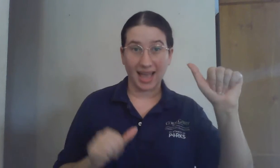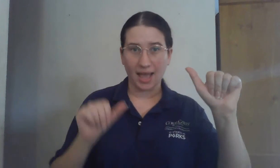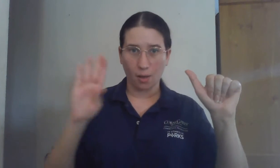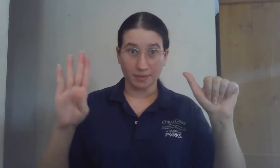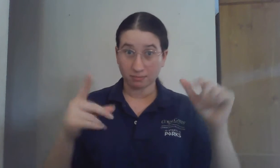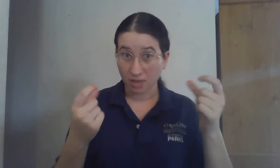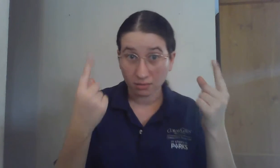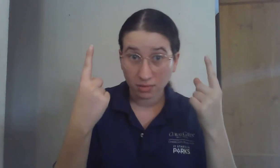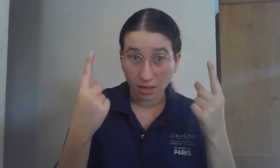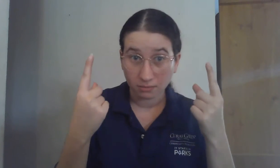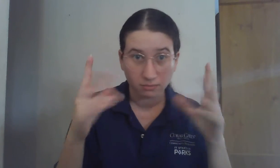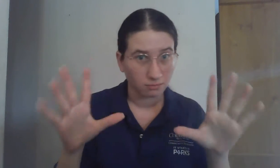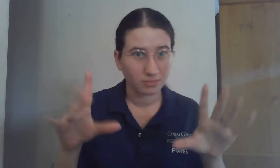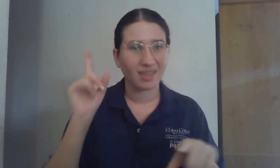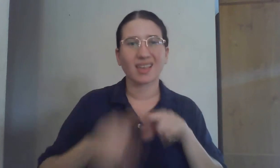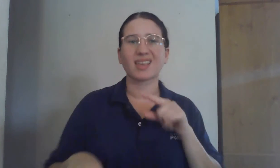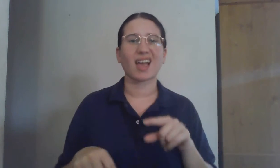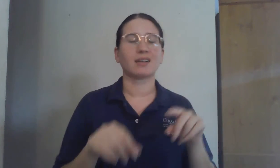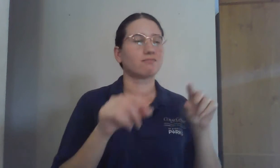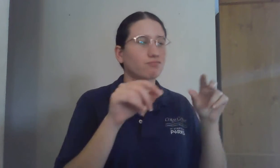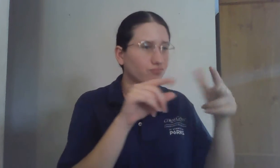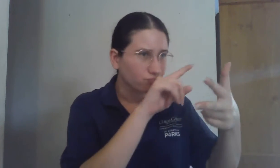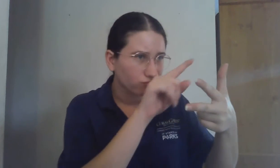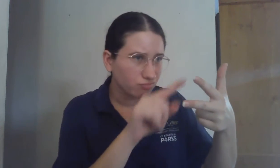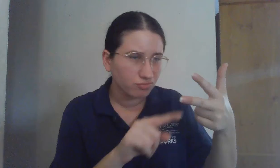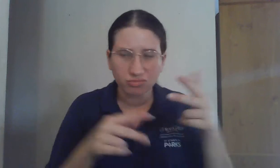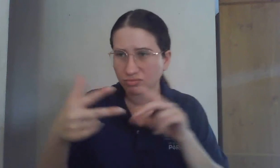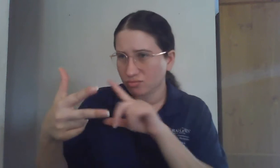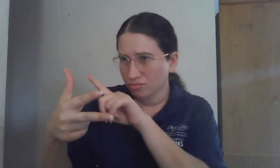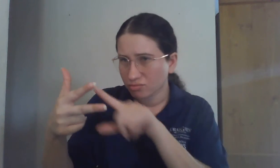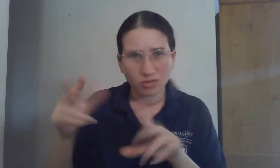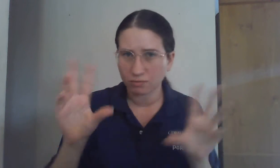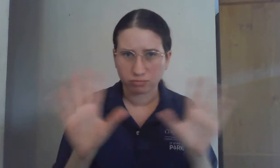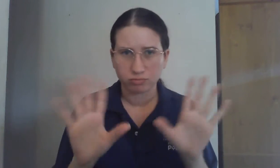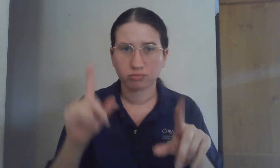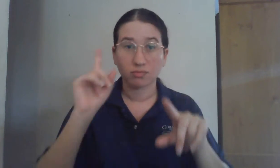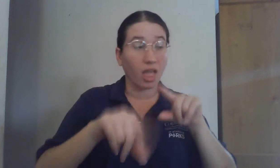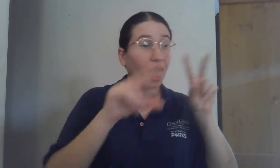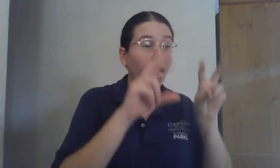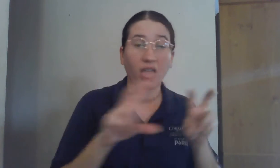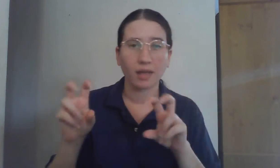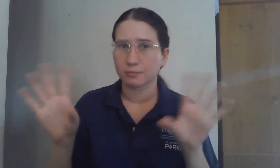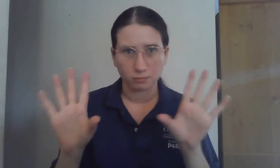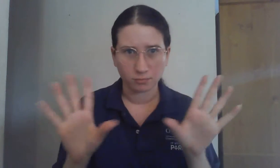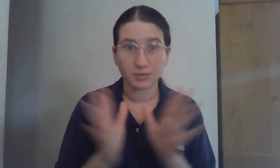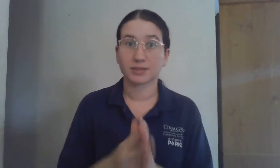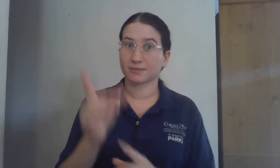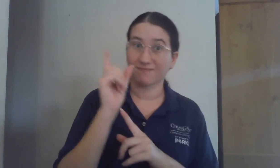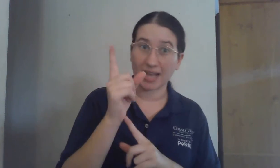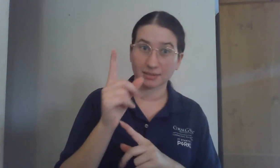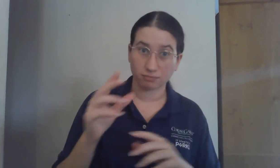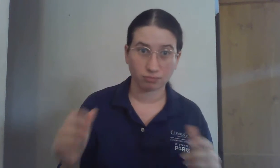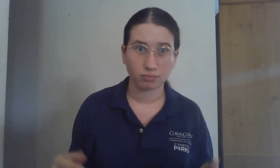task? You cannot analyze here. It's just 1, 2, 3. All right, good. Are you ready? 1, 2,